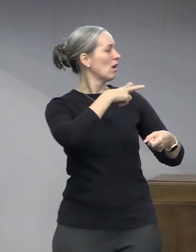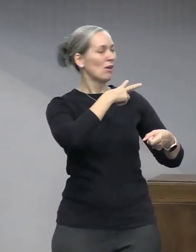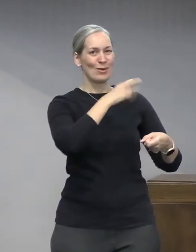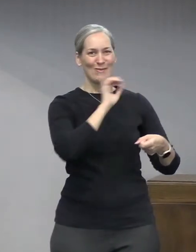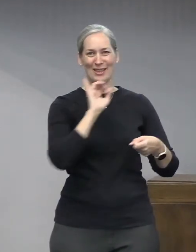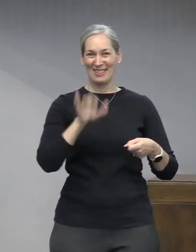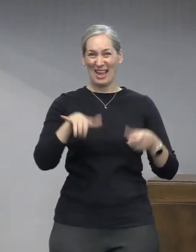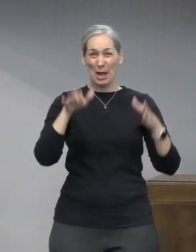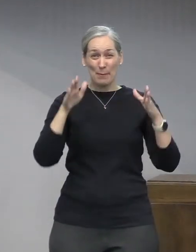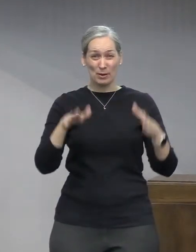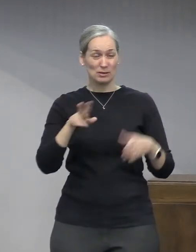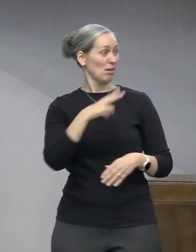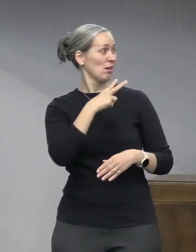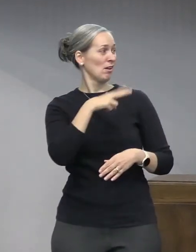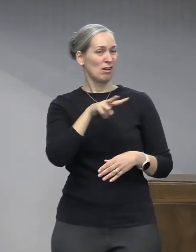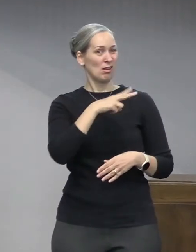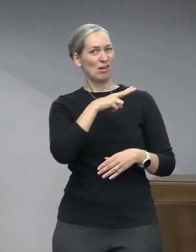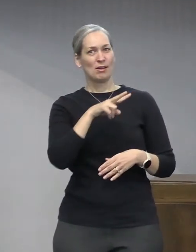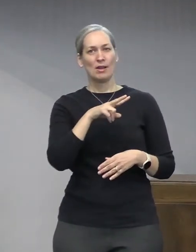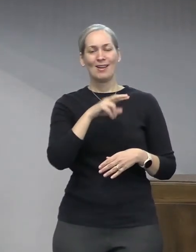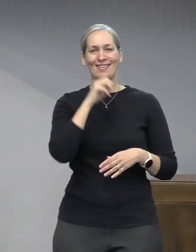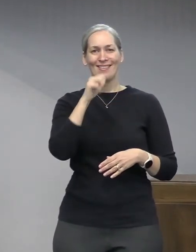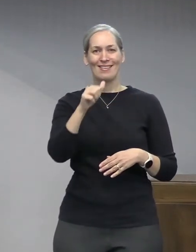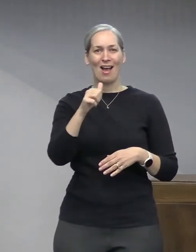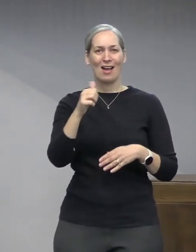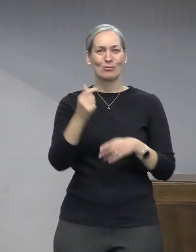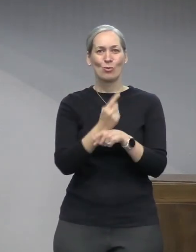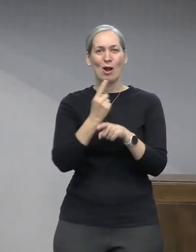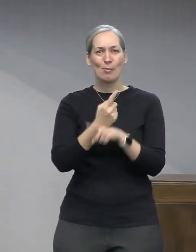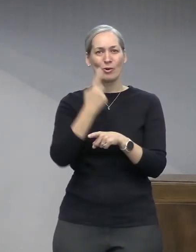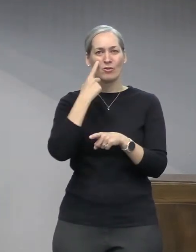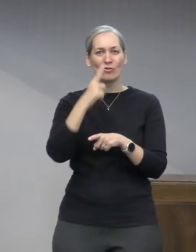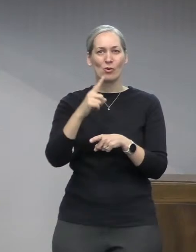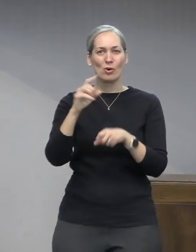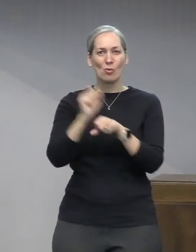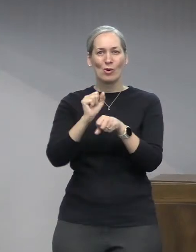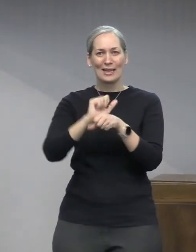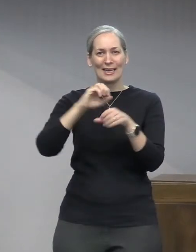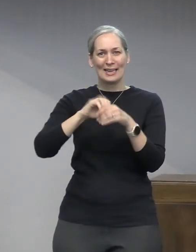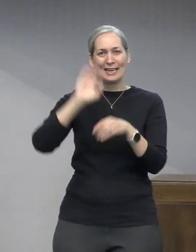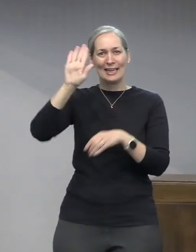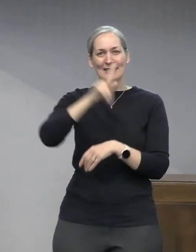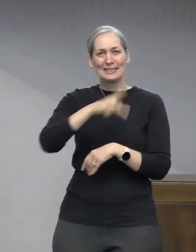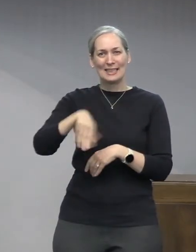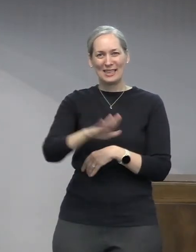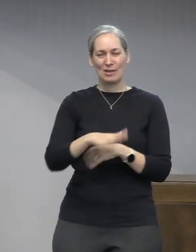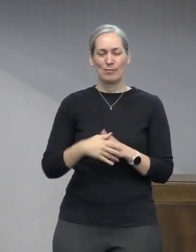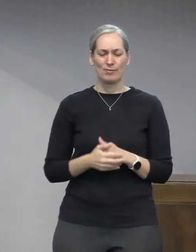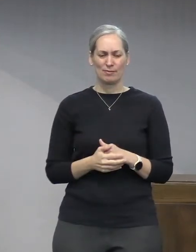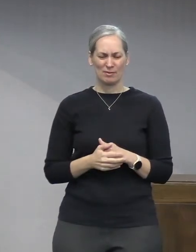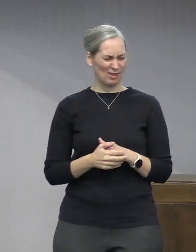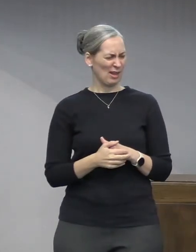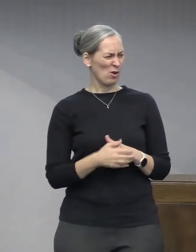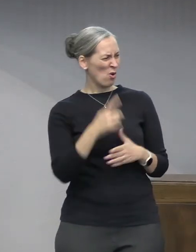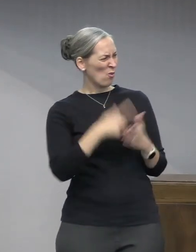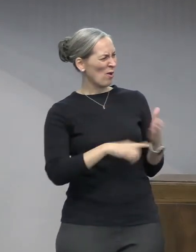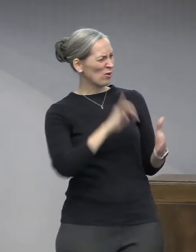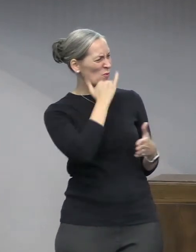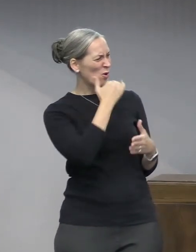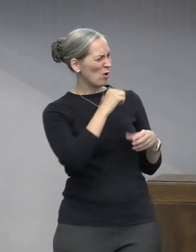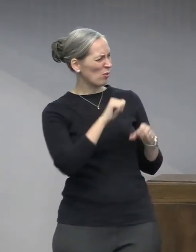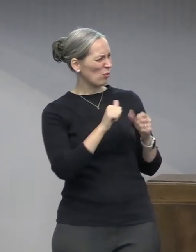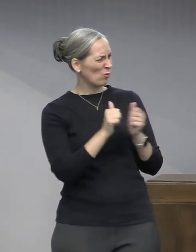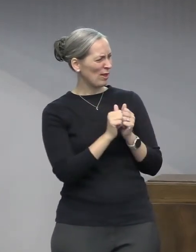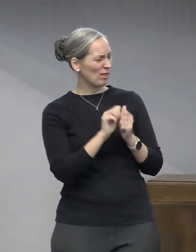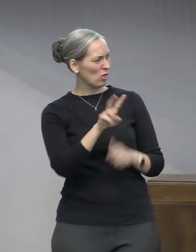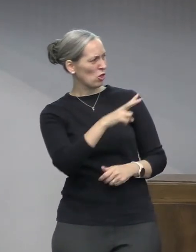Mayod. Being all in, not looking back. And you might say, well, what's wrong really with looking back? I've still got my hand on the